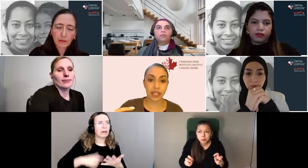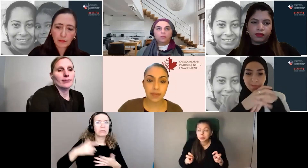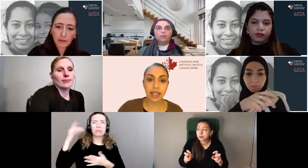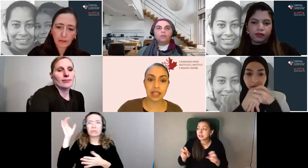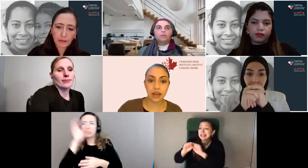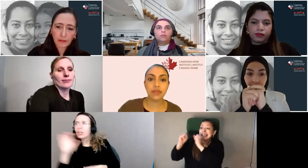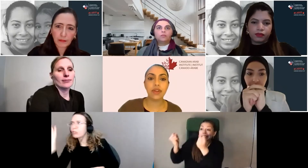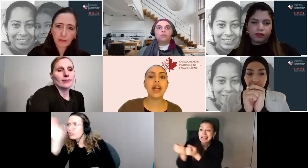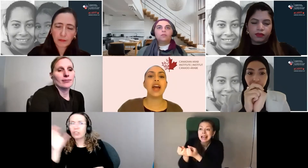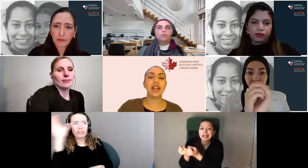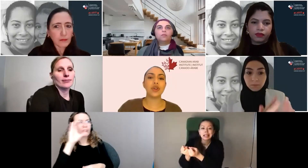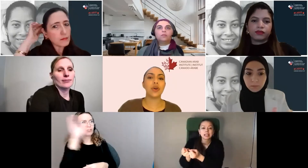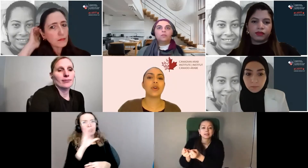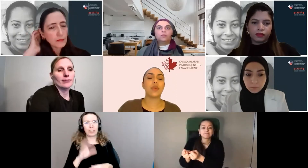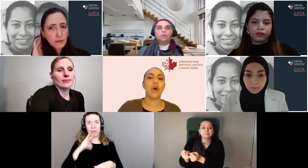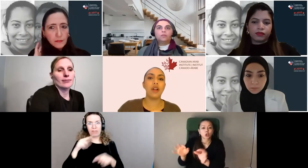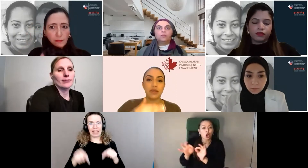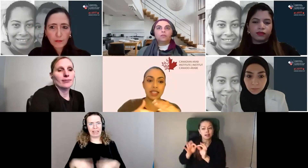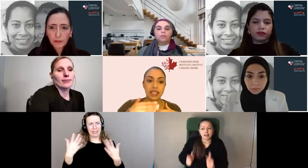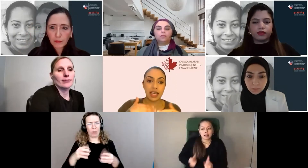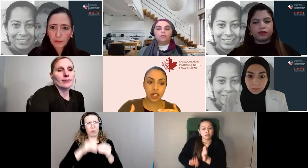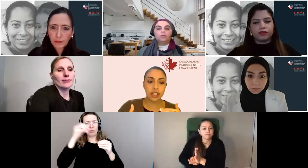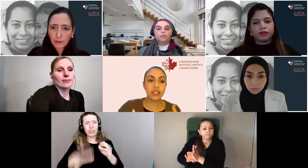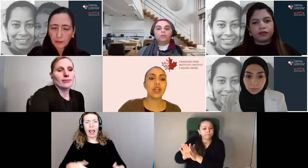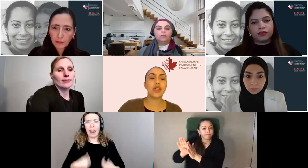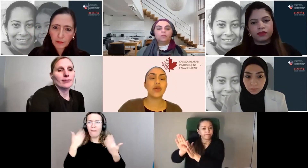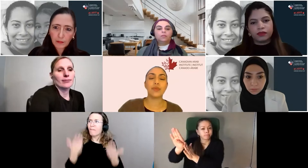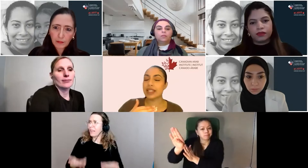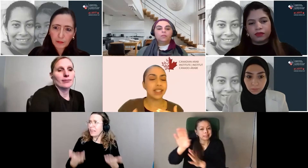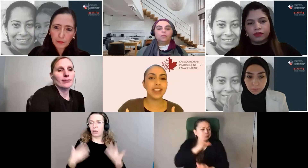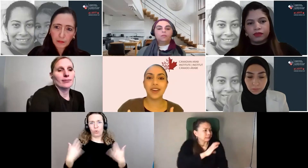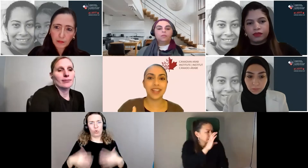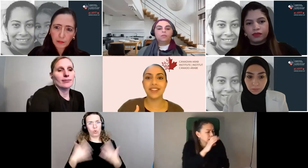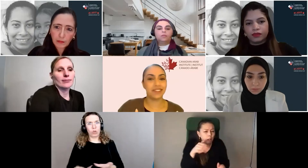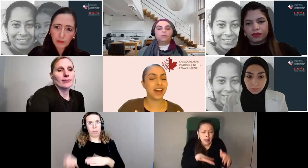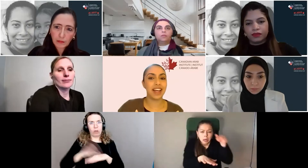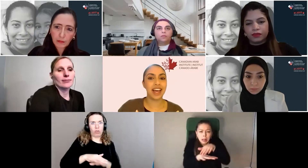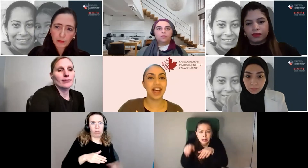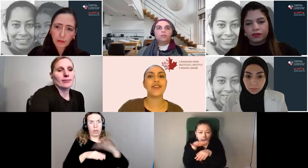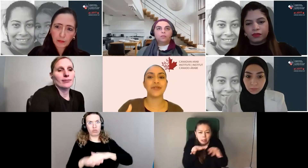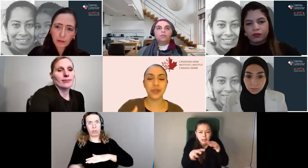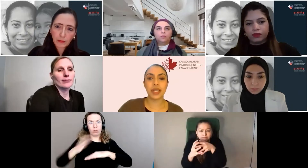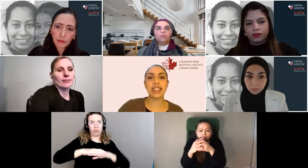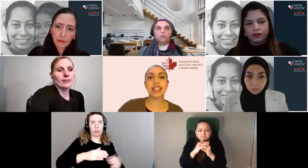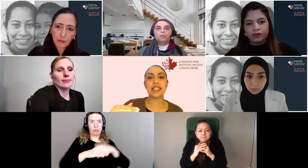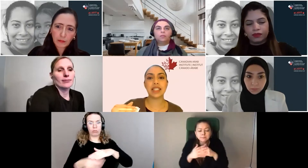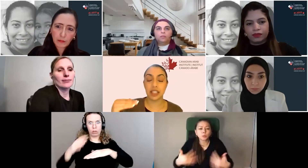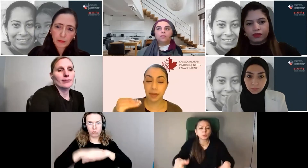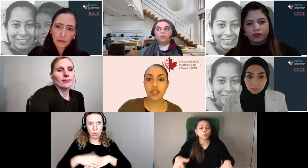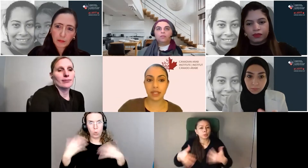so expensive. And so all of these layers basically come down to the fact that